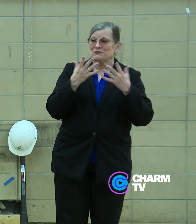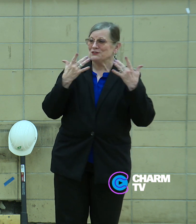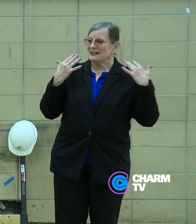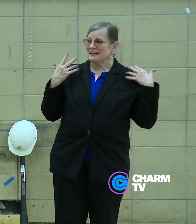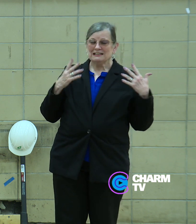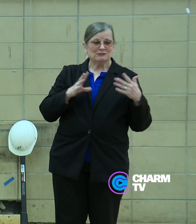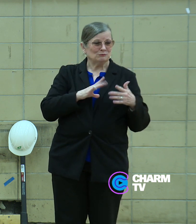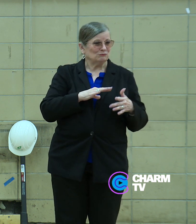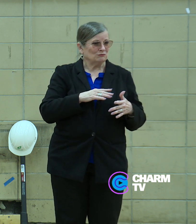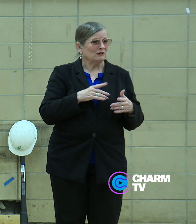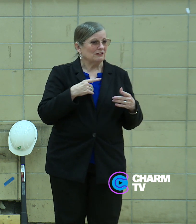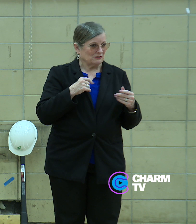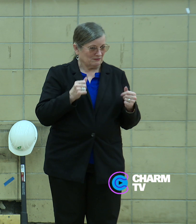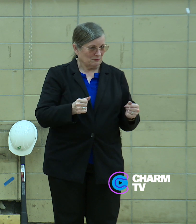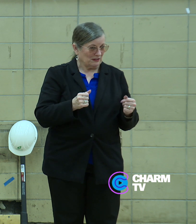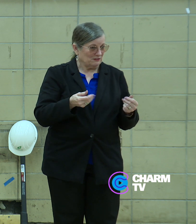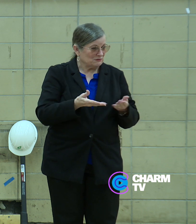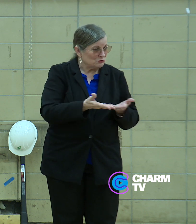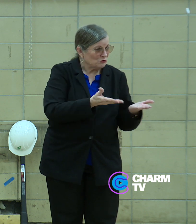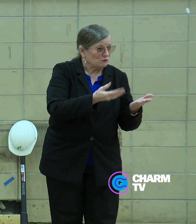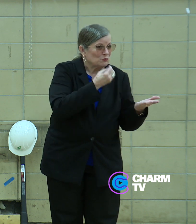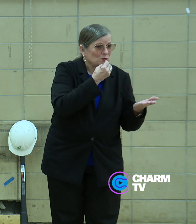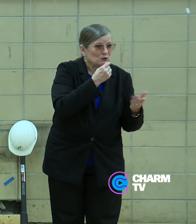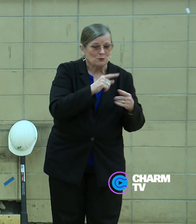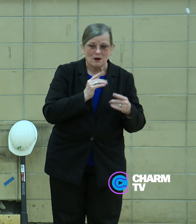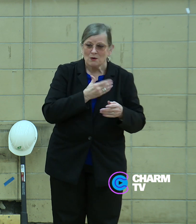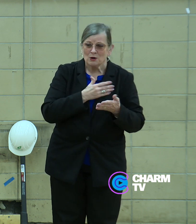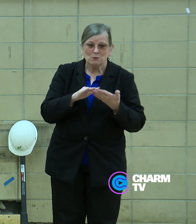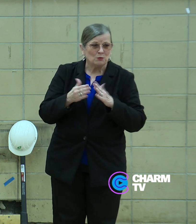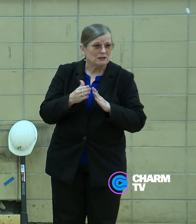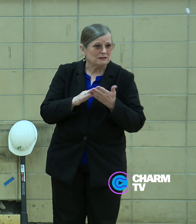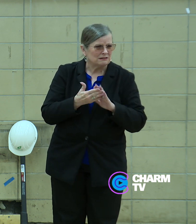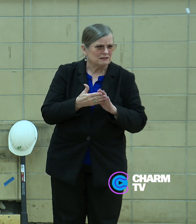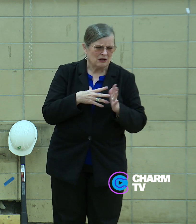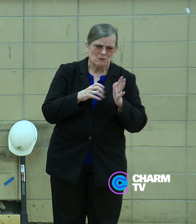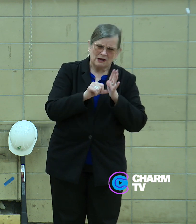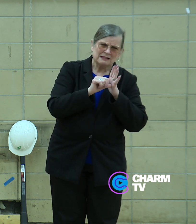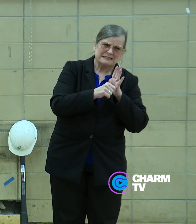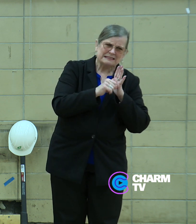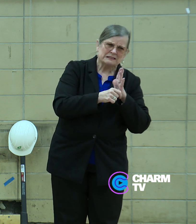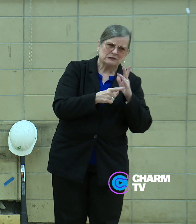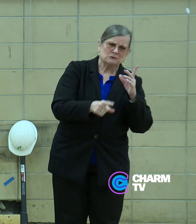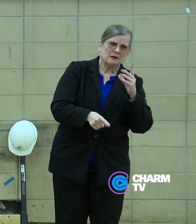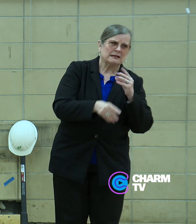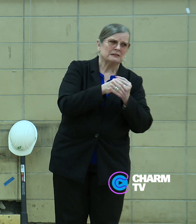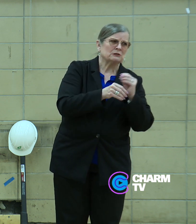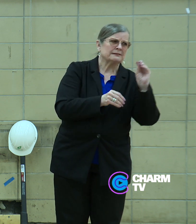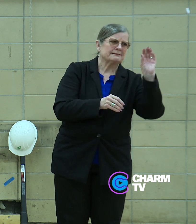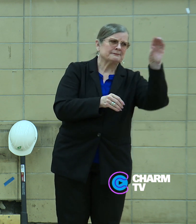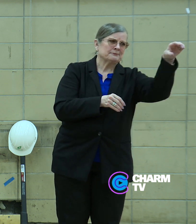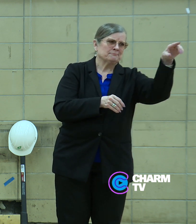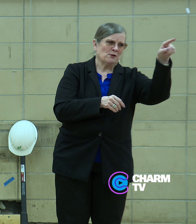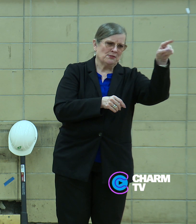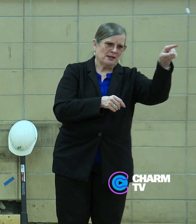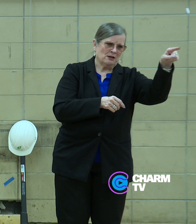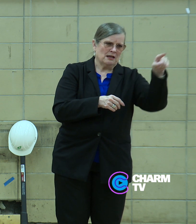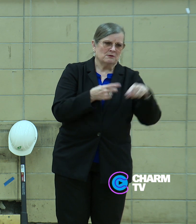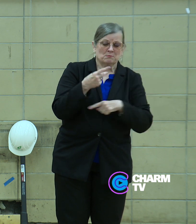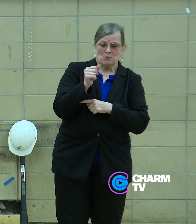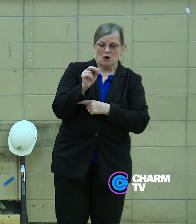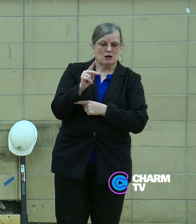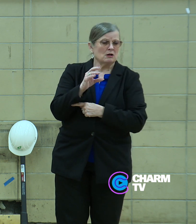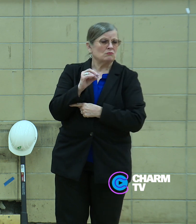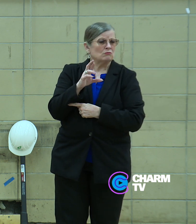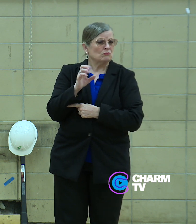efficient for our community to use. So just wanted to highlight that one additional area. At Park and Recreation, we're constantly in communication